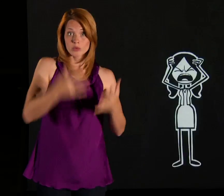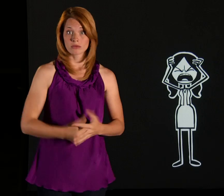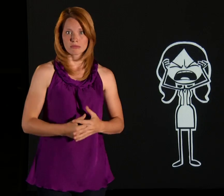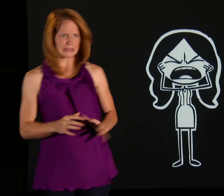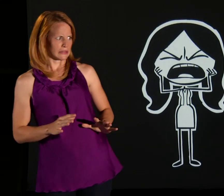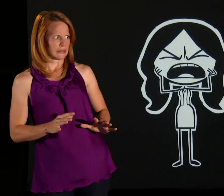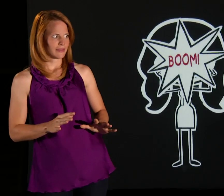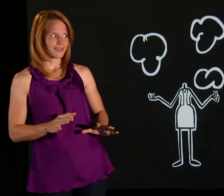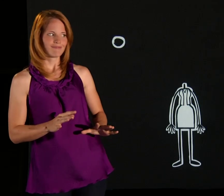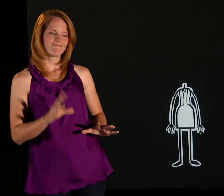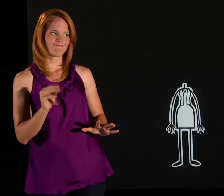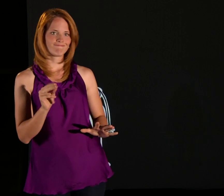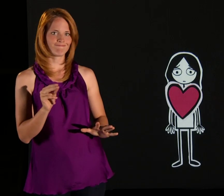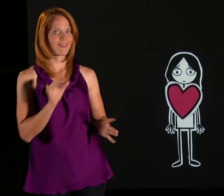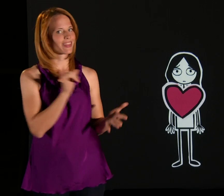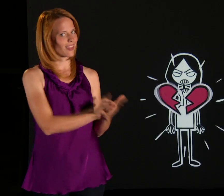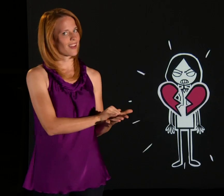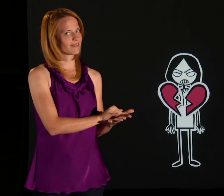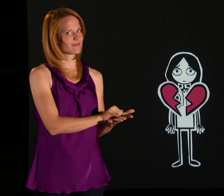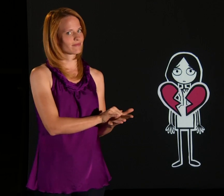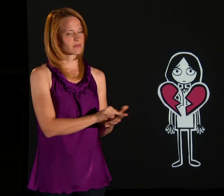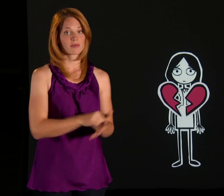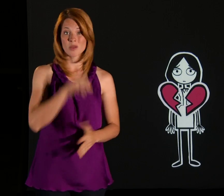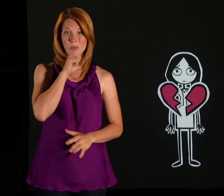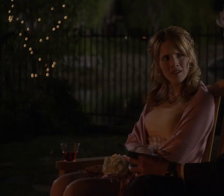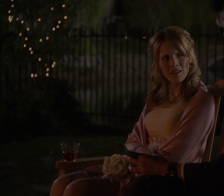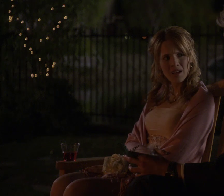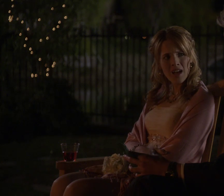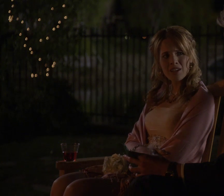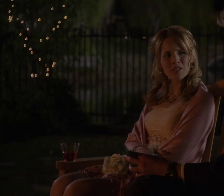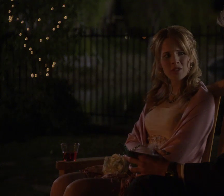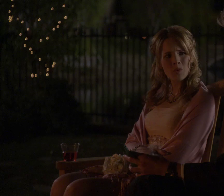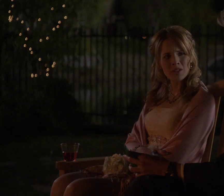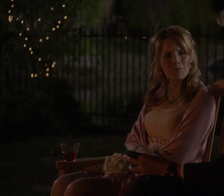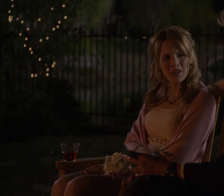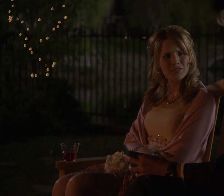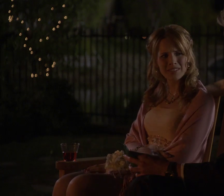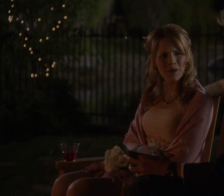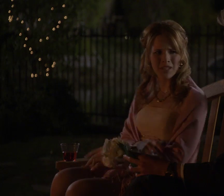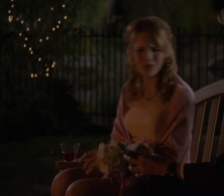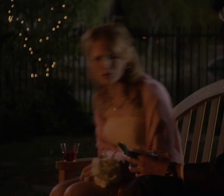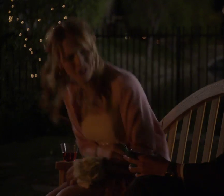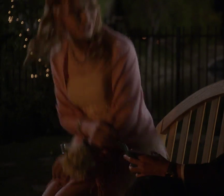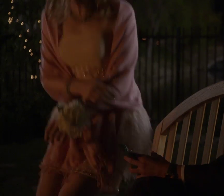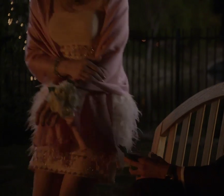you think Bay took the news? No, more like this. Prom night wasn't so hot for Daphne either. She found out Wilkie was leaving for boarding